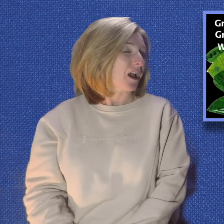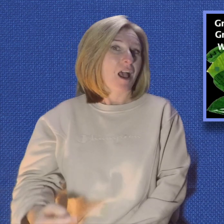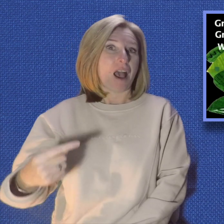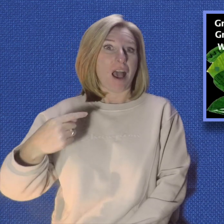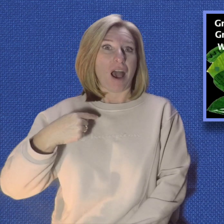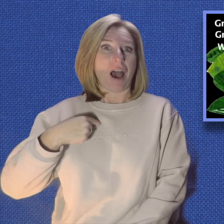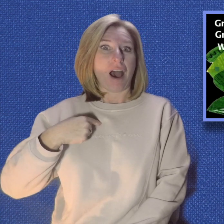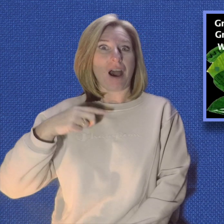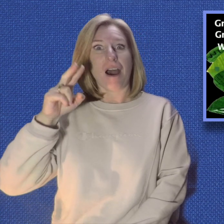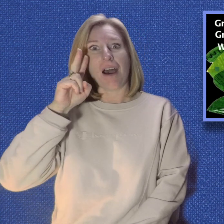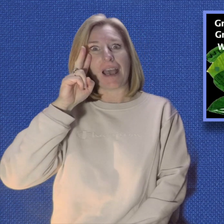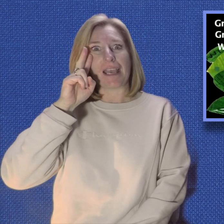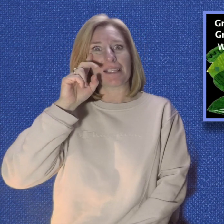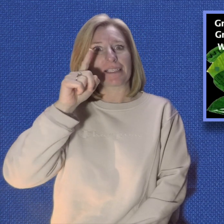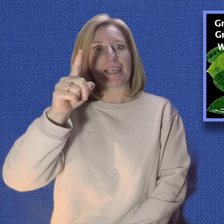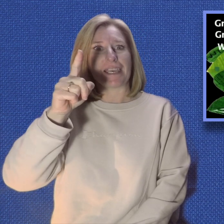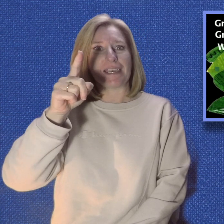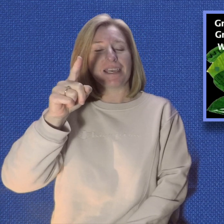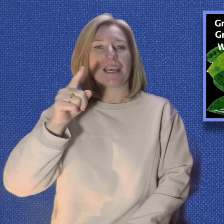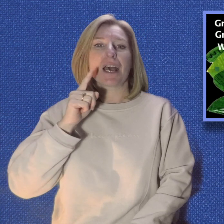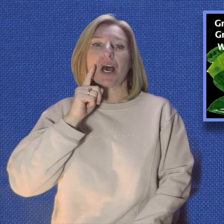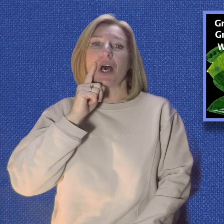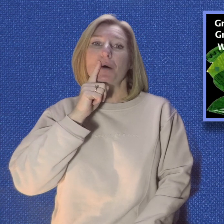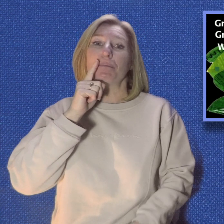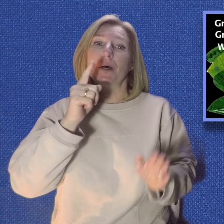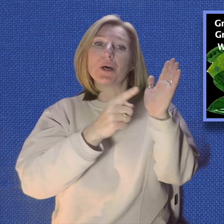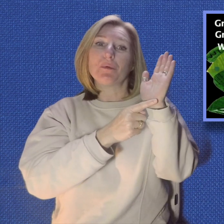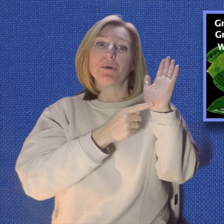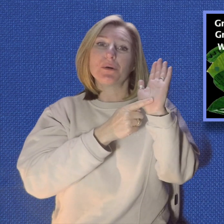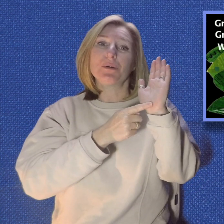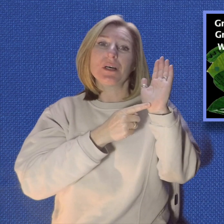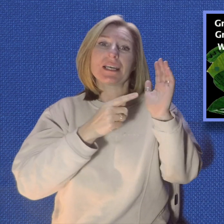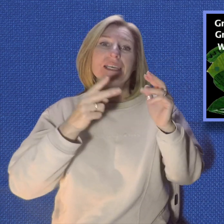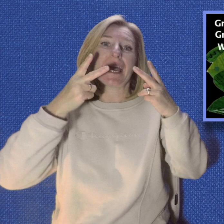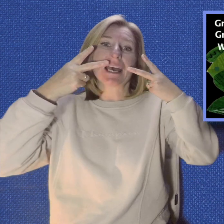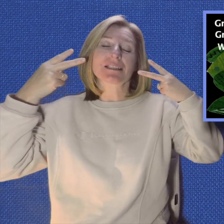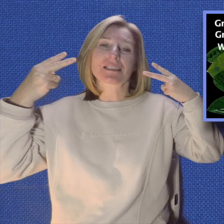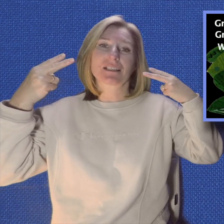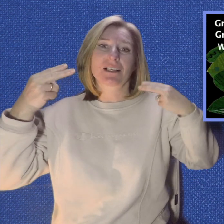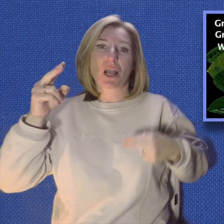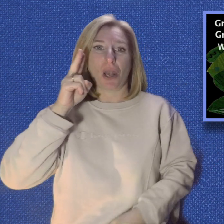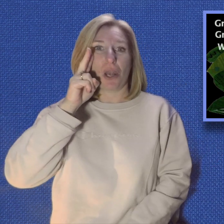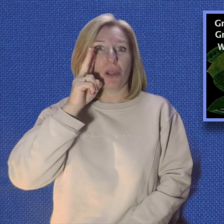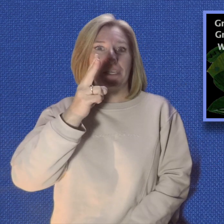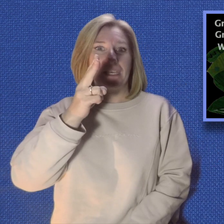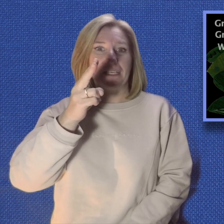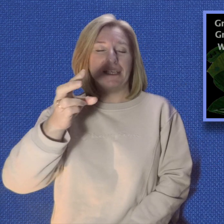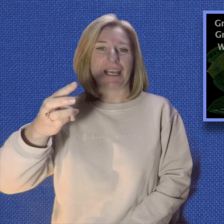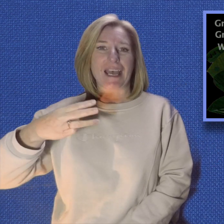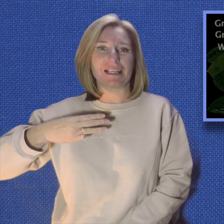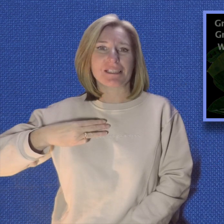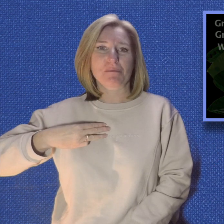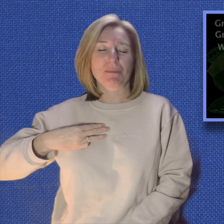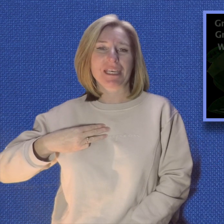I see a purple cat looking at me.